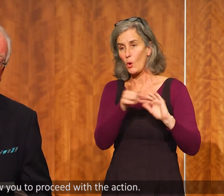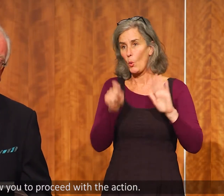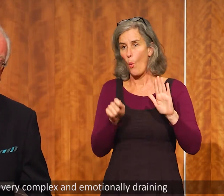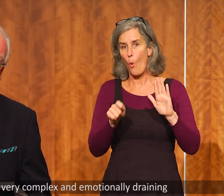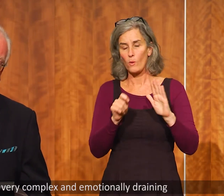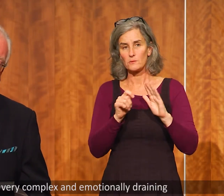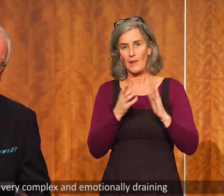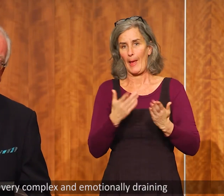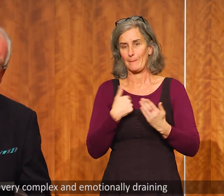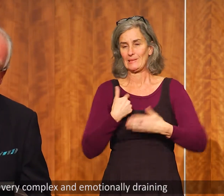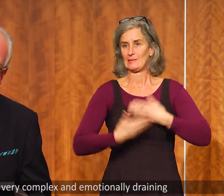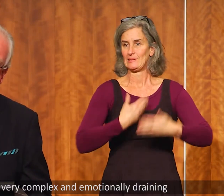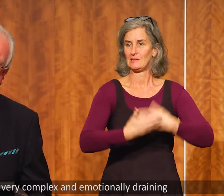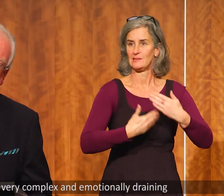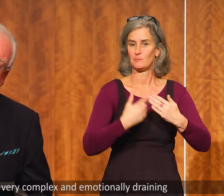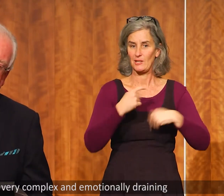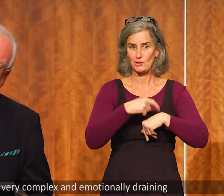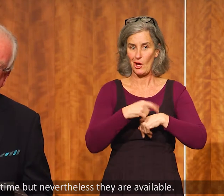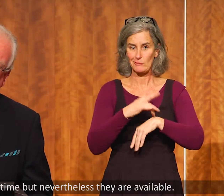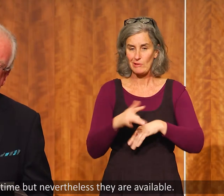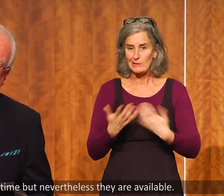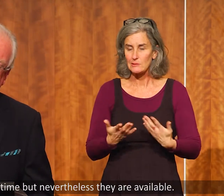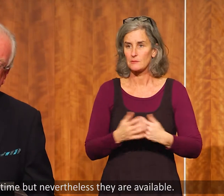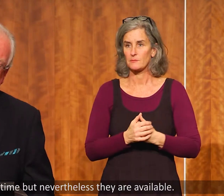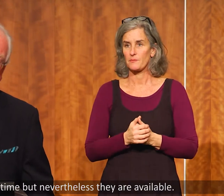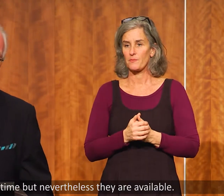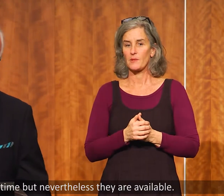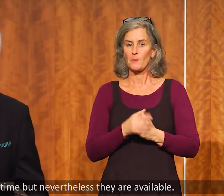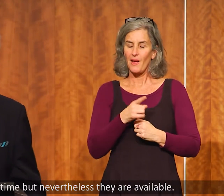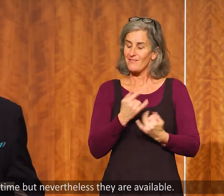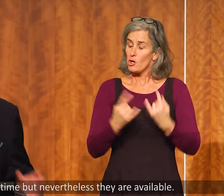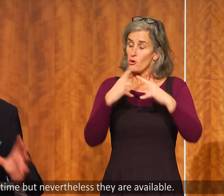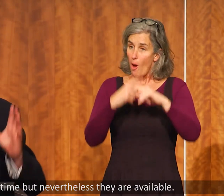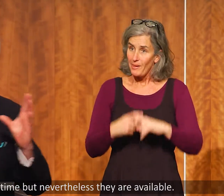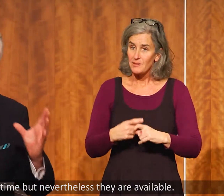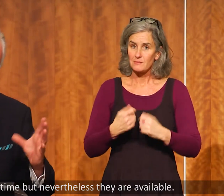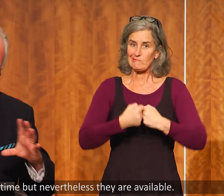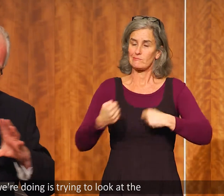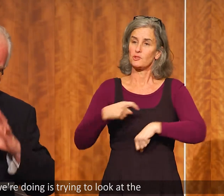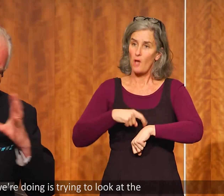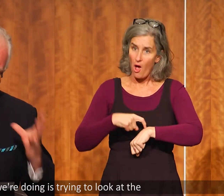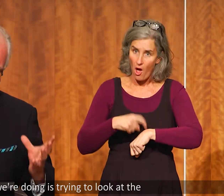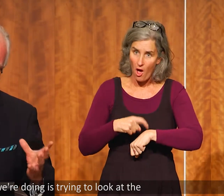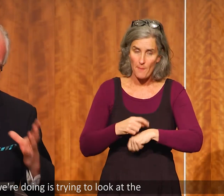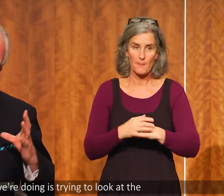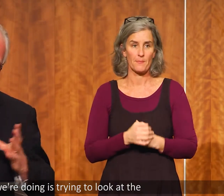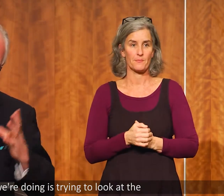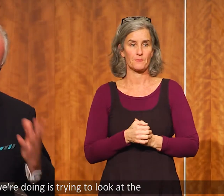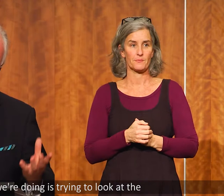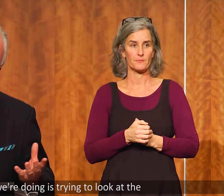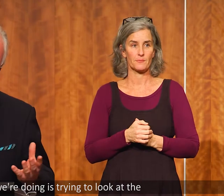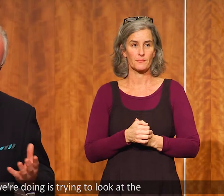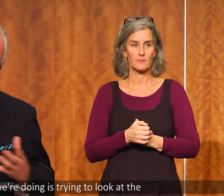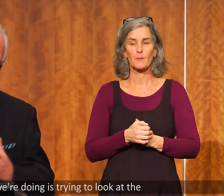action. They're also very complex and emotionally draining. They take some time, but nevertheless, they're available. What we're doing is trying to